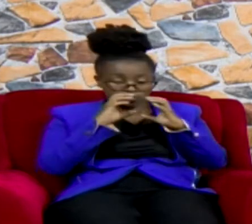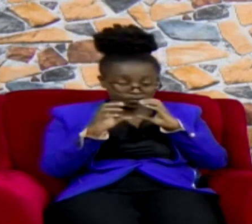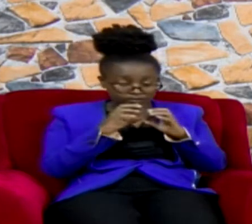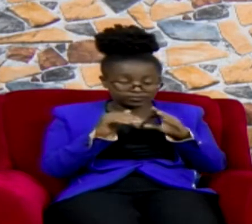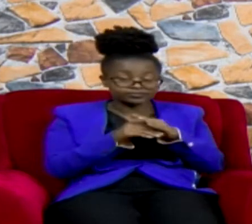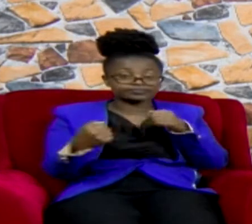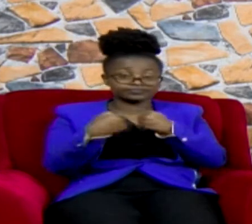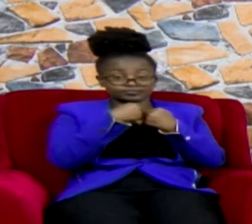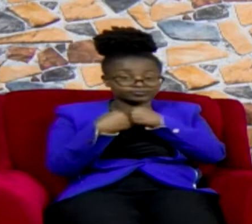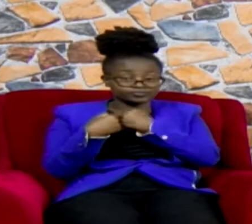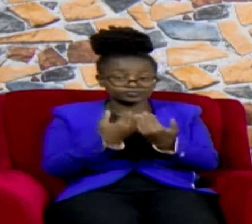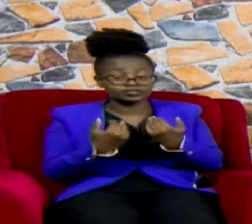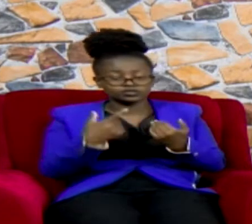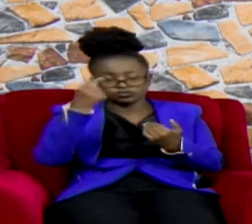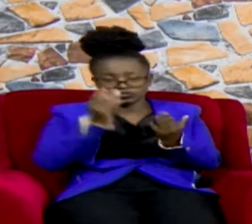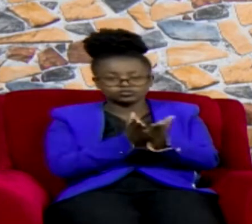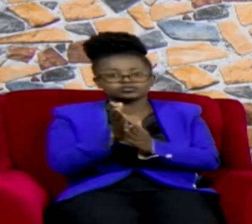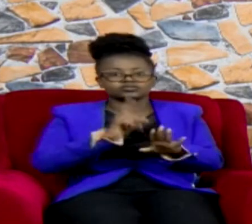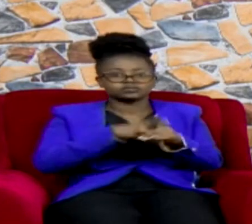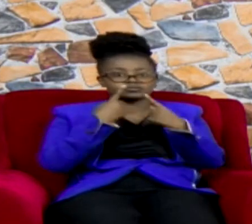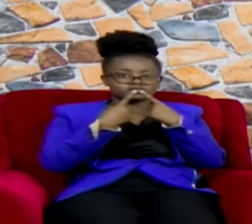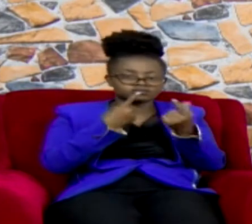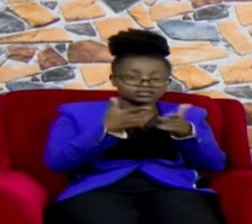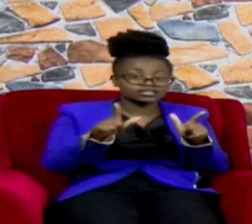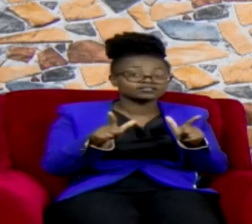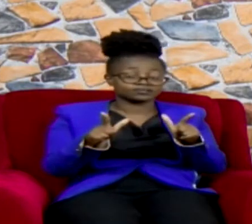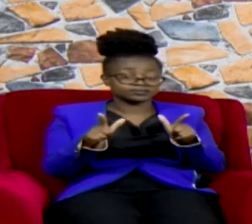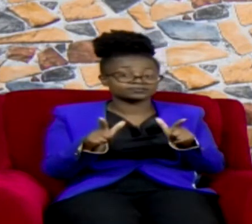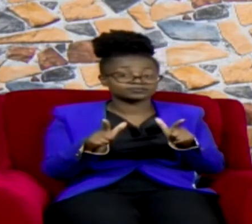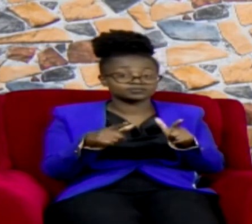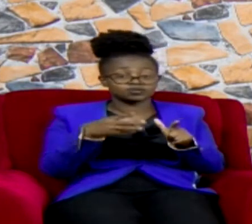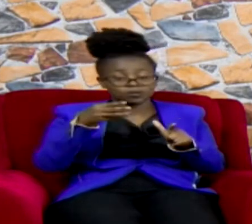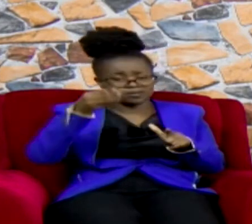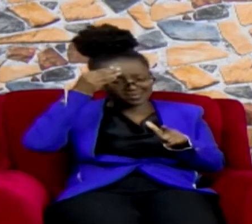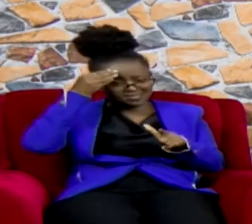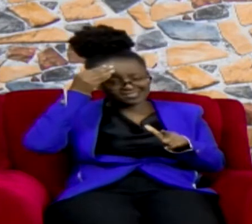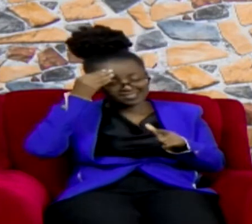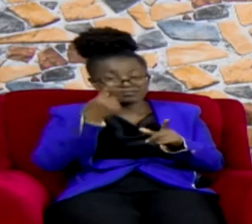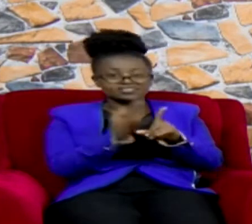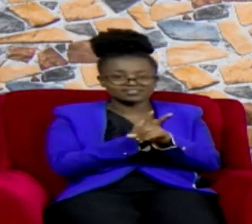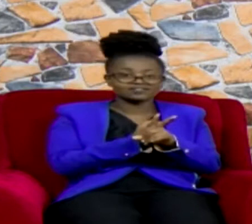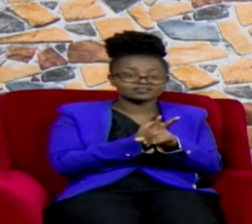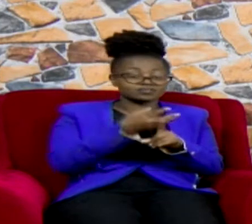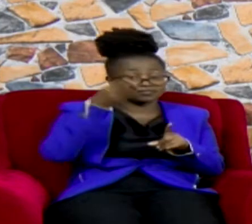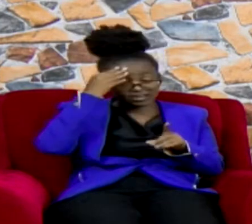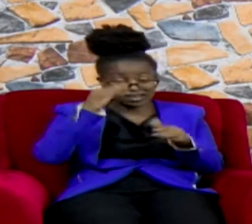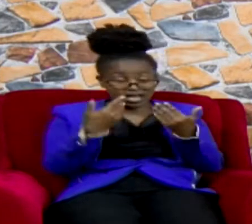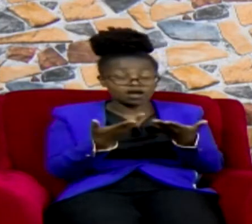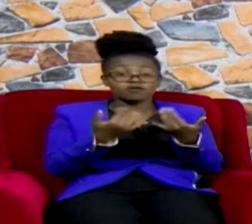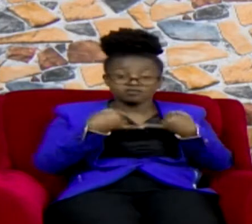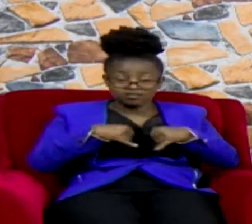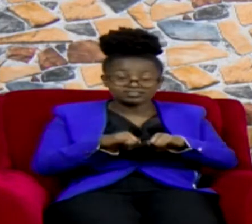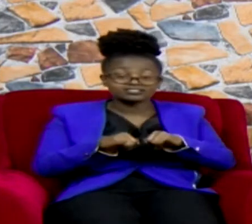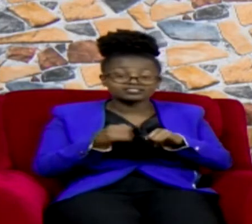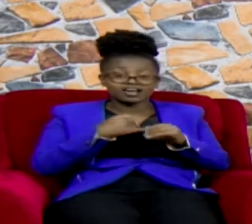the challenges that our children go through when it comes to speech and language. At least we've been schooled on the difference of the two. We have learned how to try